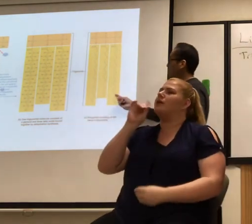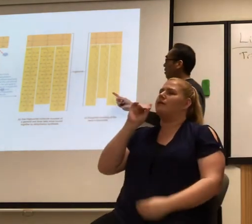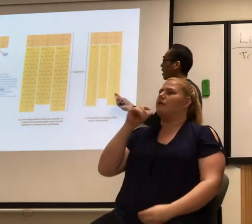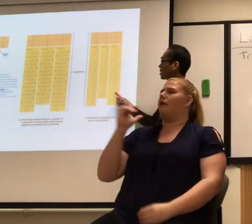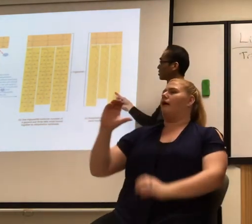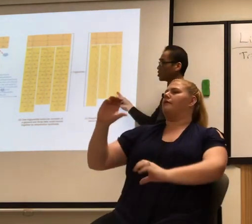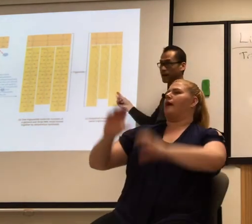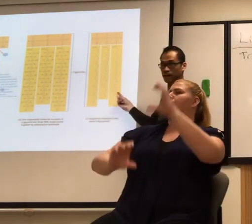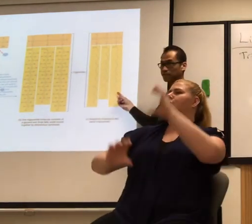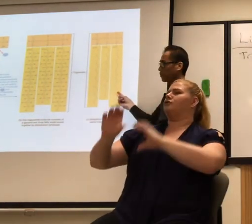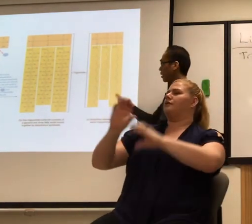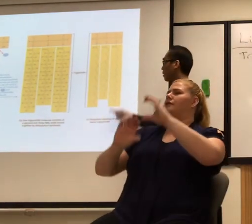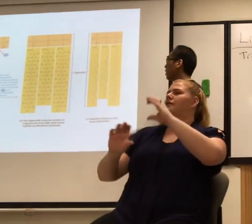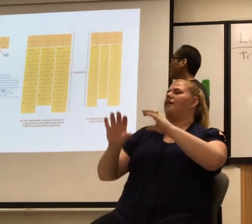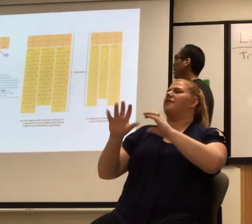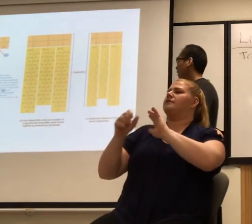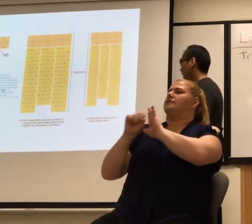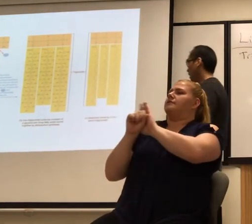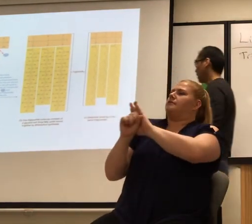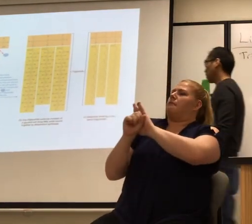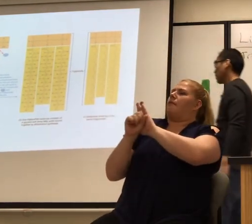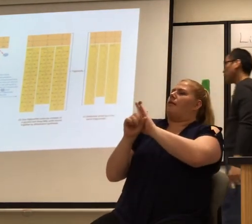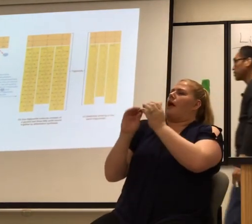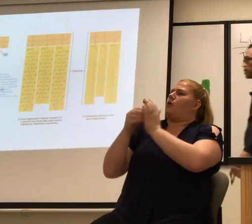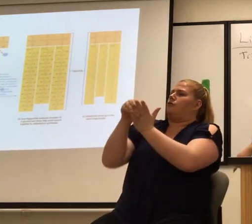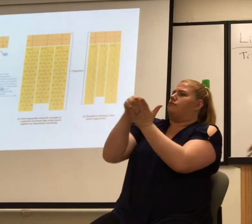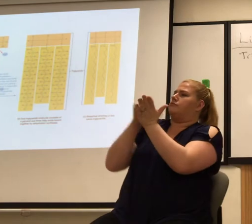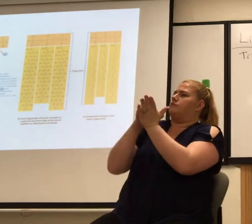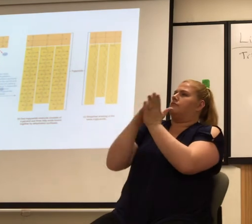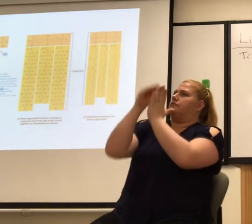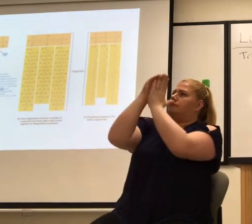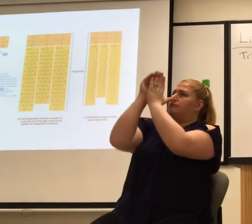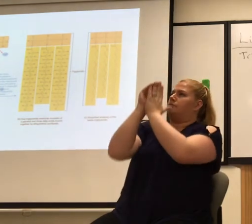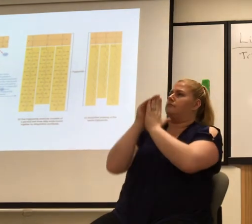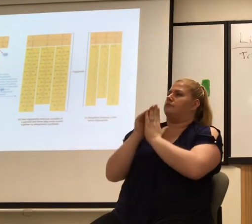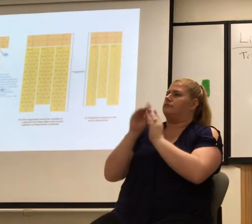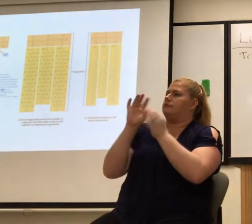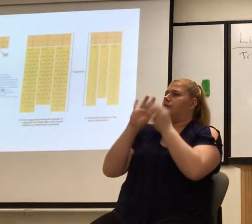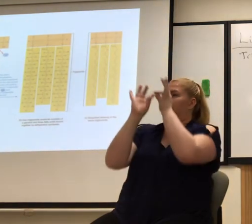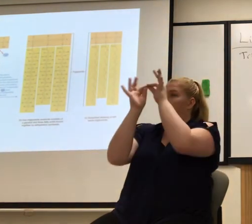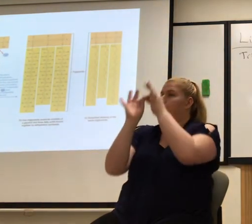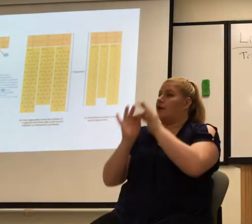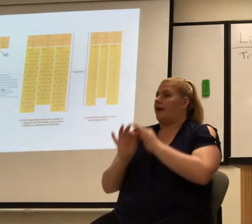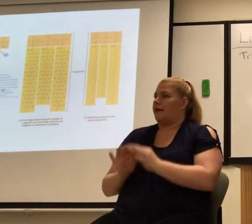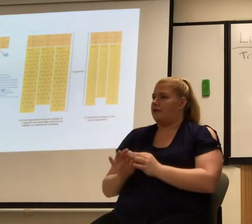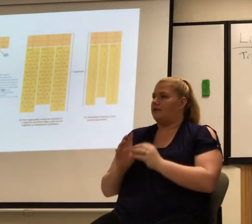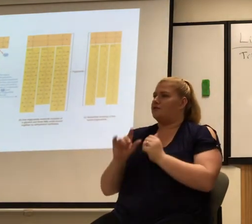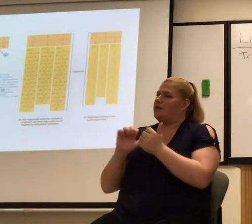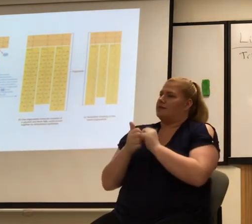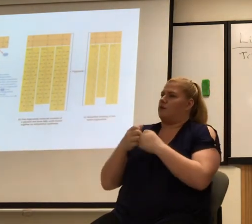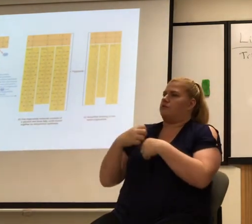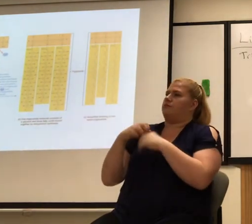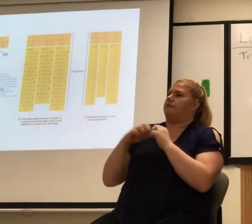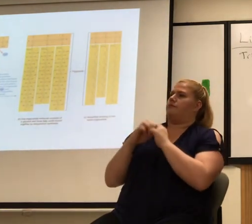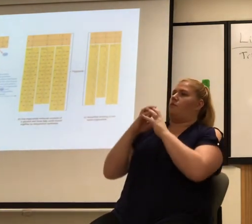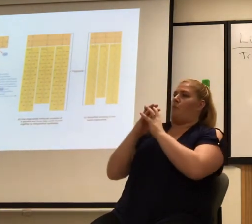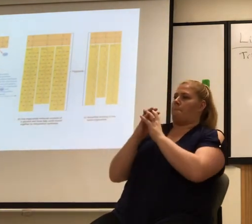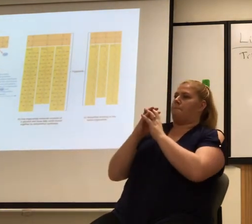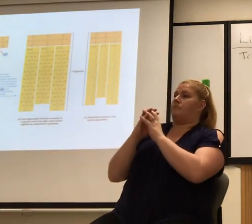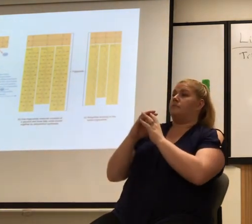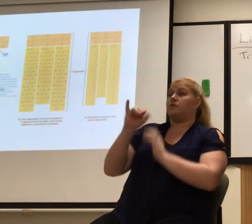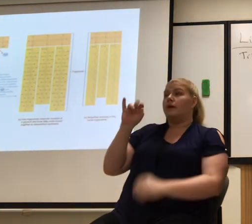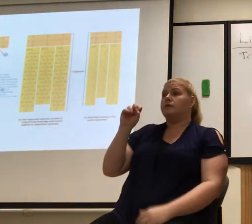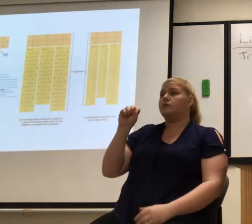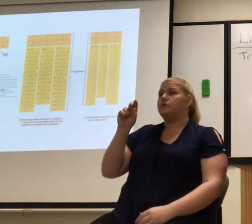you symbolize the chain. And that's how you do it. That's how you form it. So insulin can help do that,